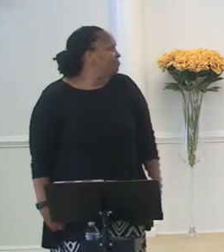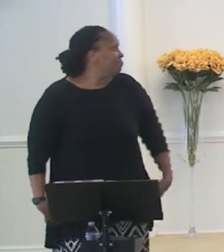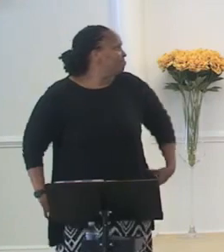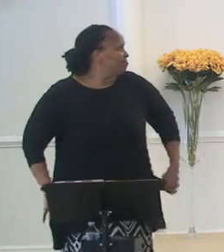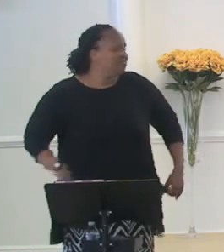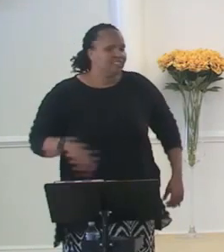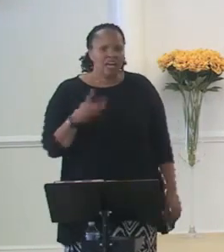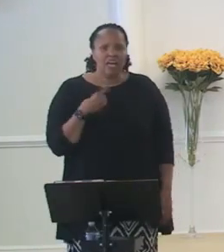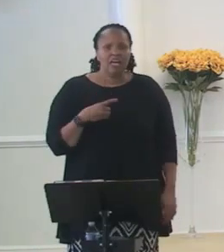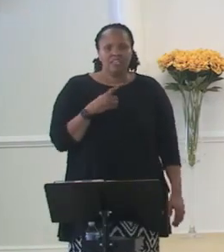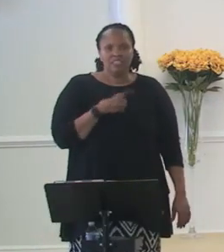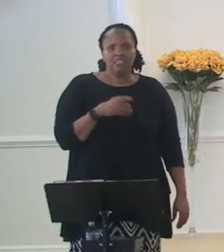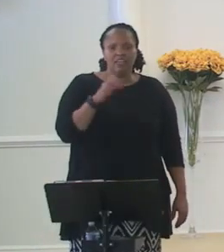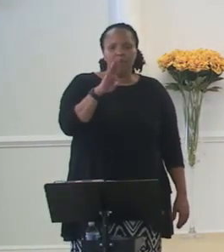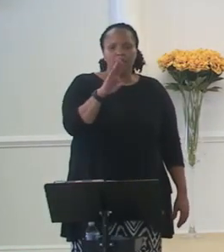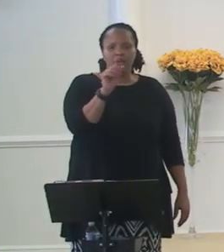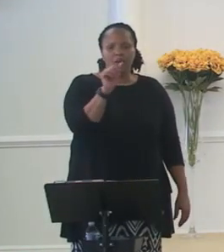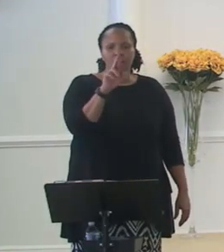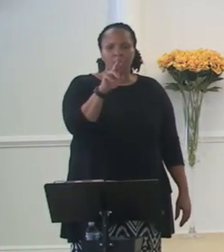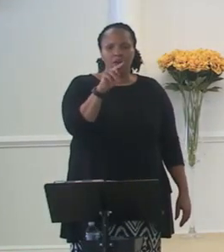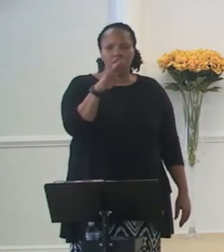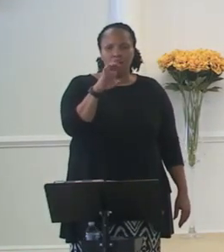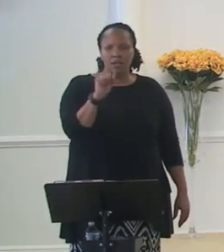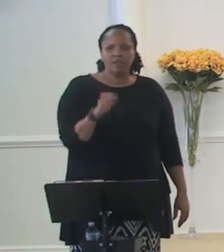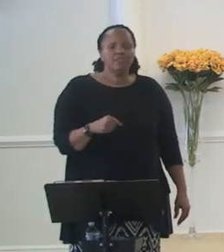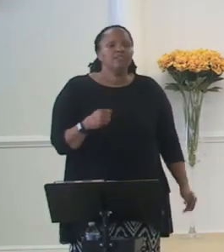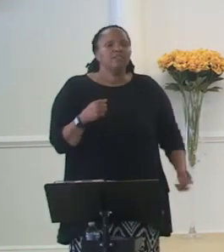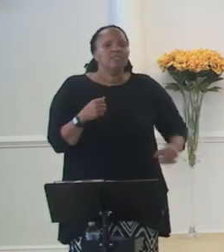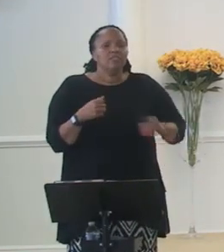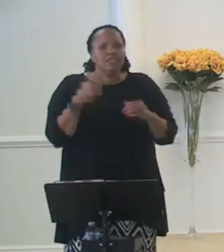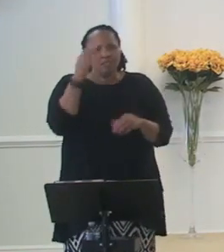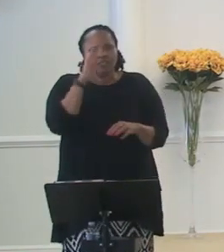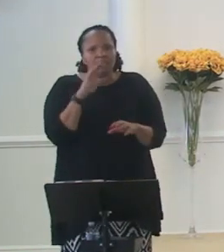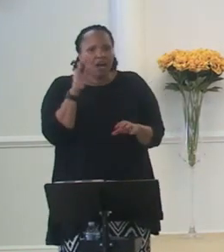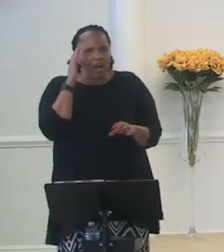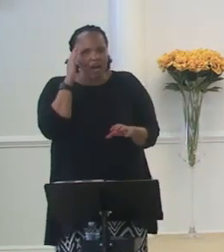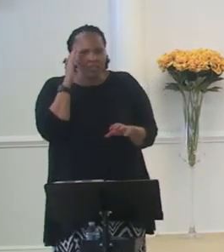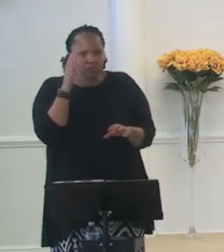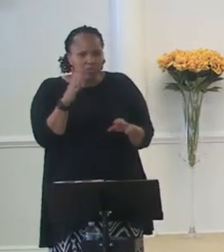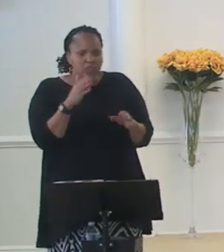Deacon Evans, Deacon Bonds. He'll strip you before he robe you.